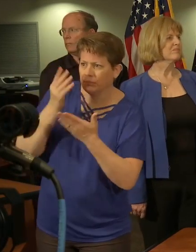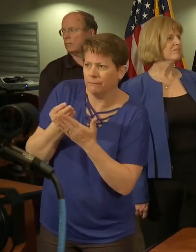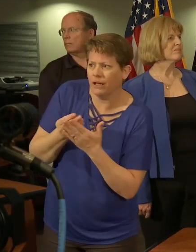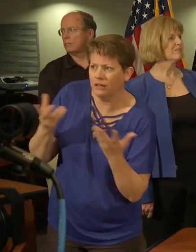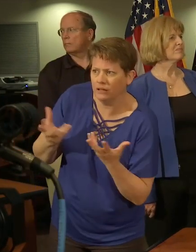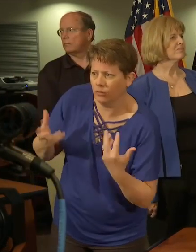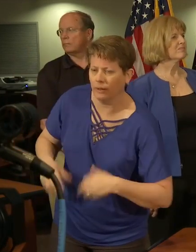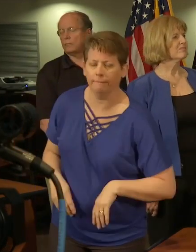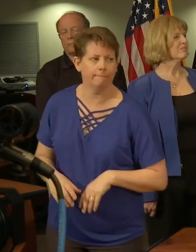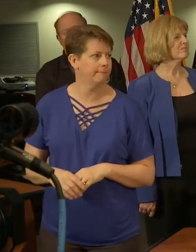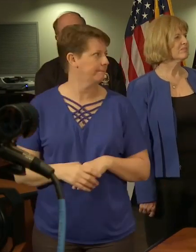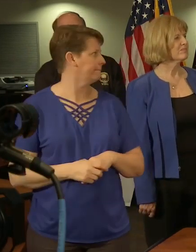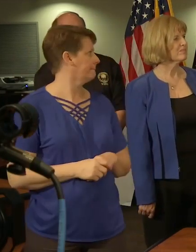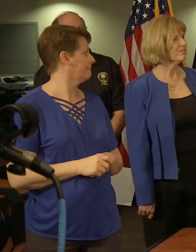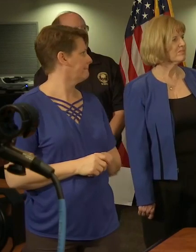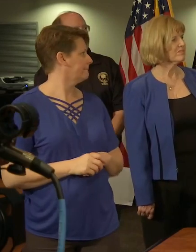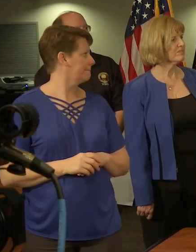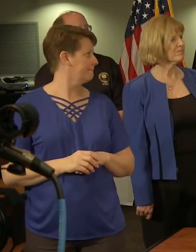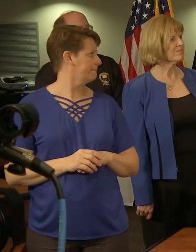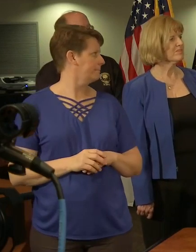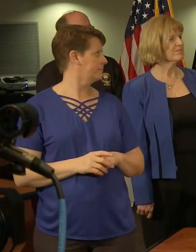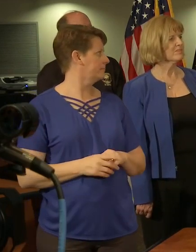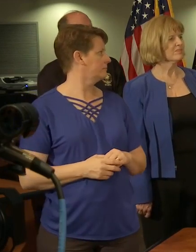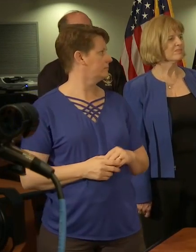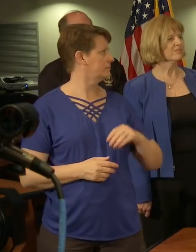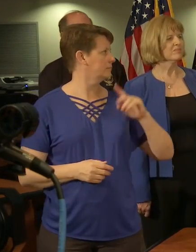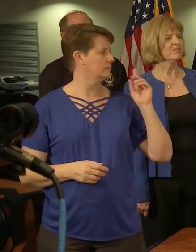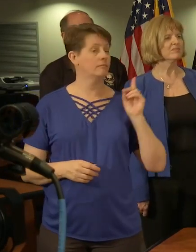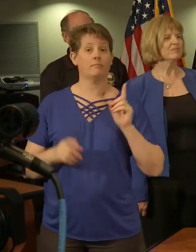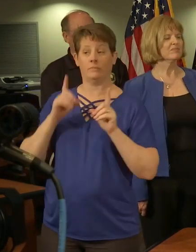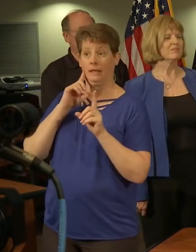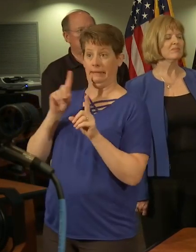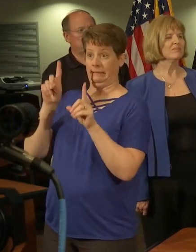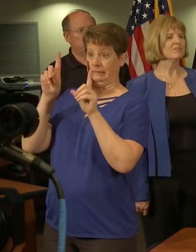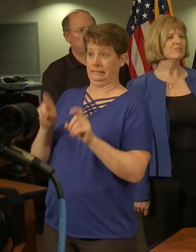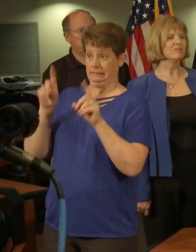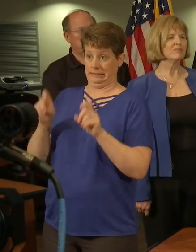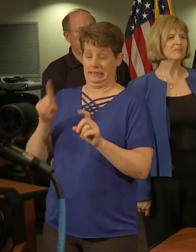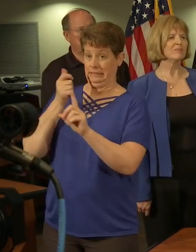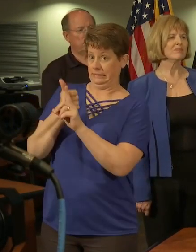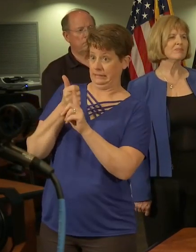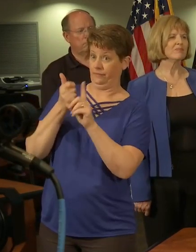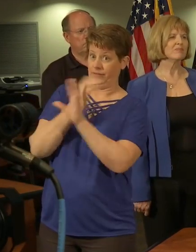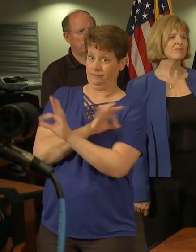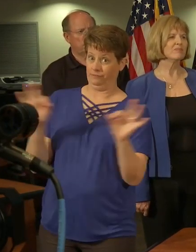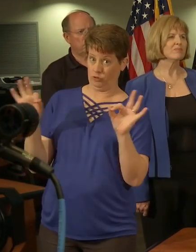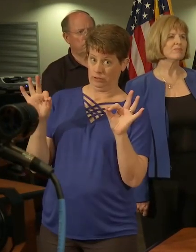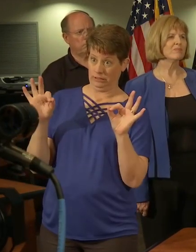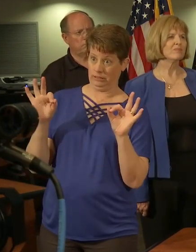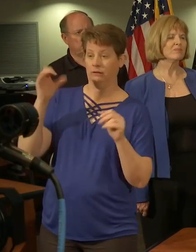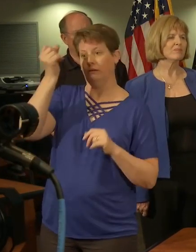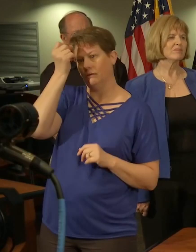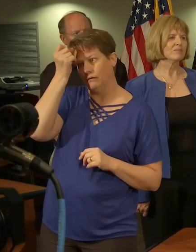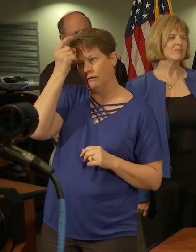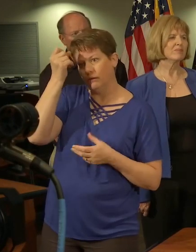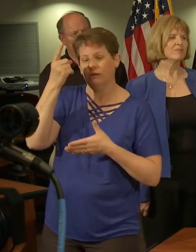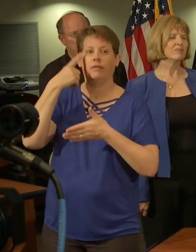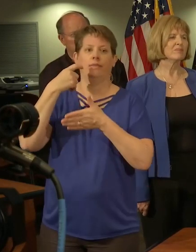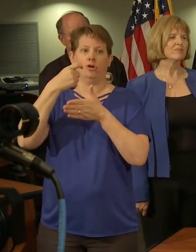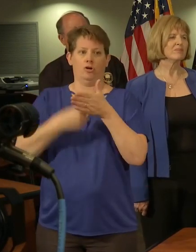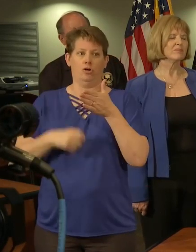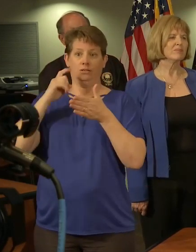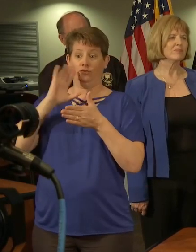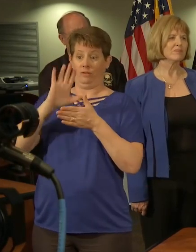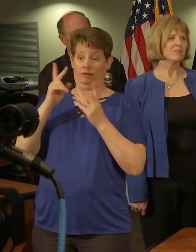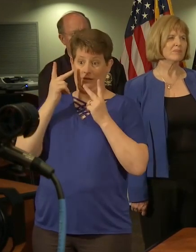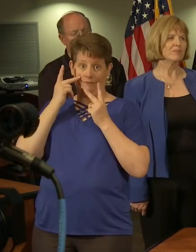money? It's free. The test is free, but the cost of a